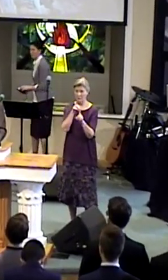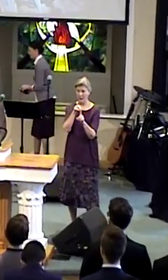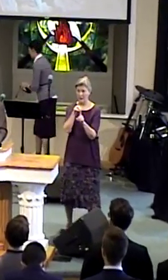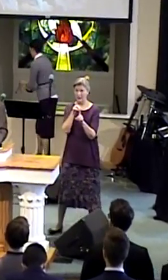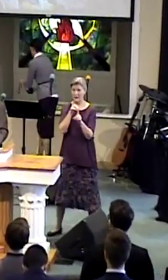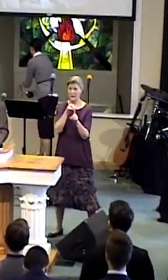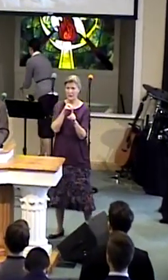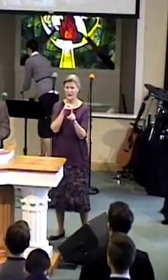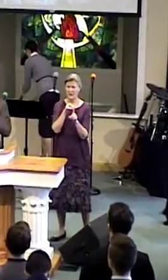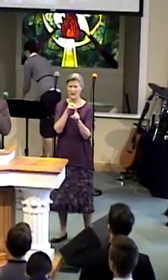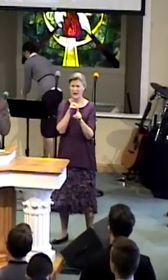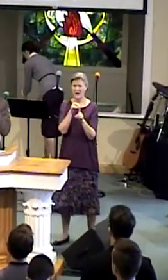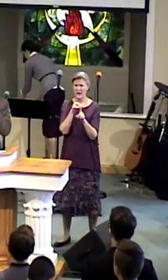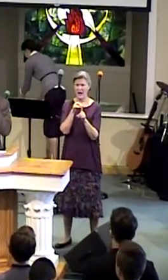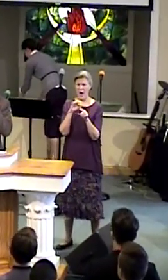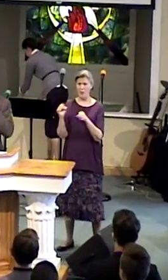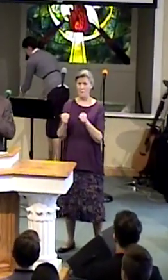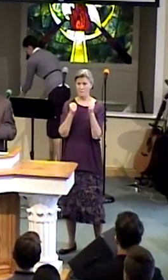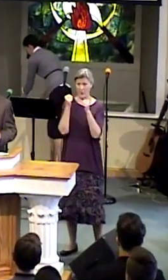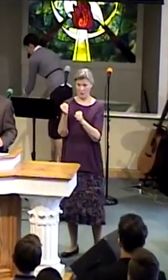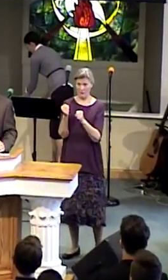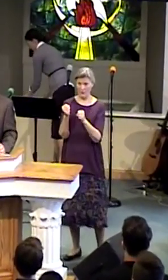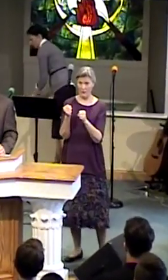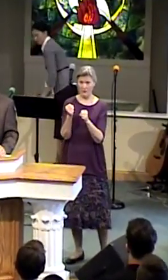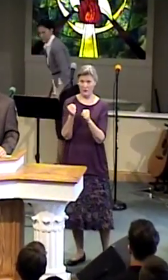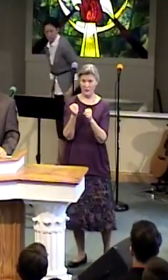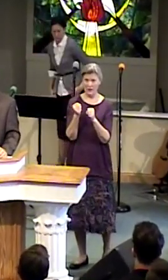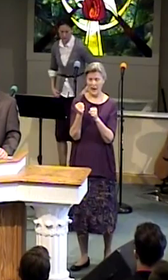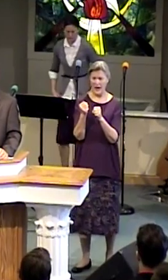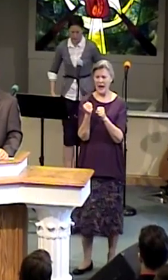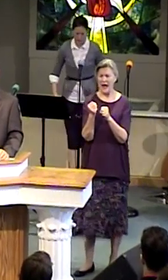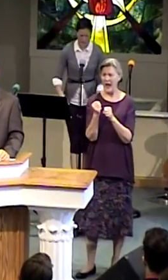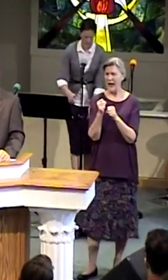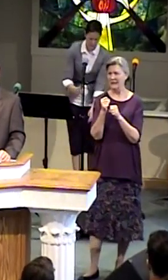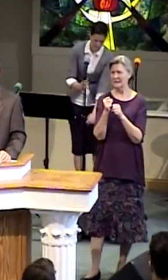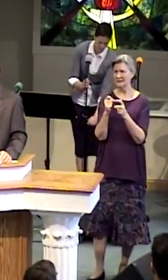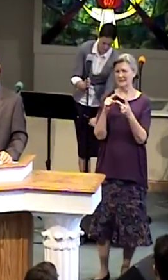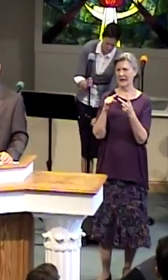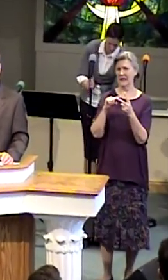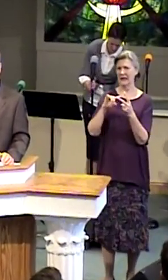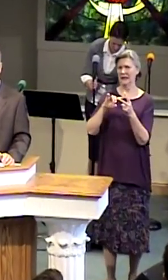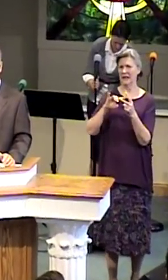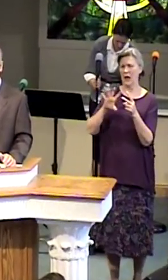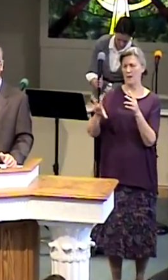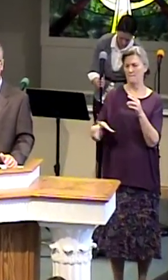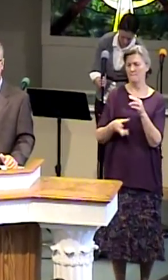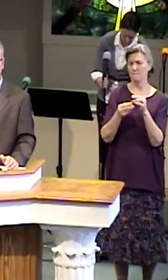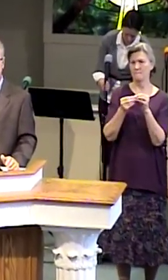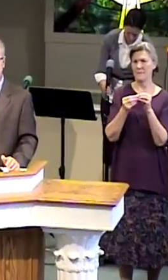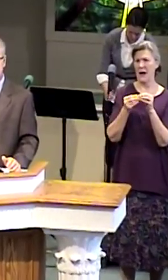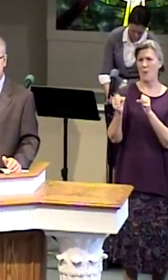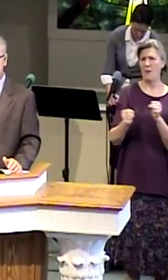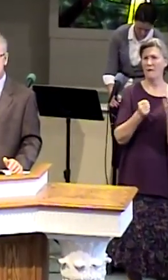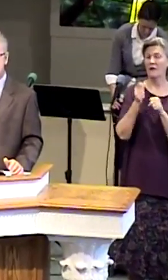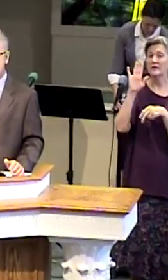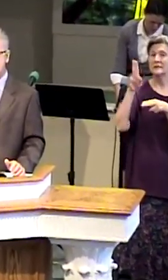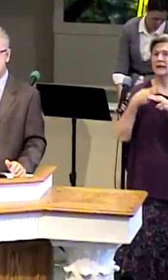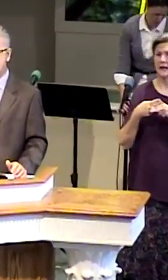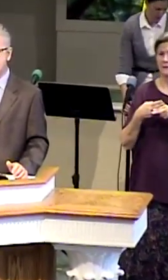And secondly, even more importantly, how powerful His name is. His name is so powerful.